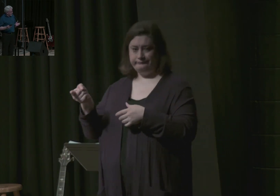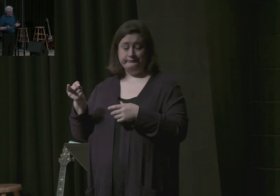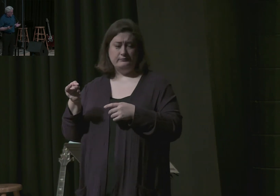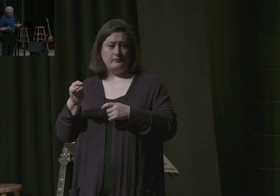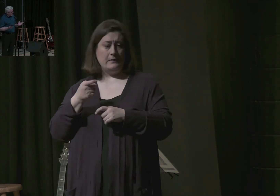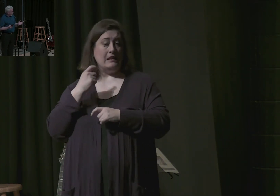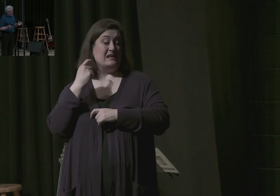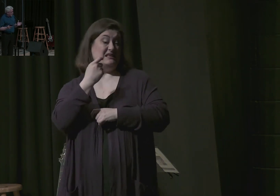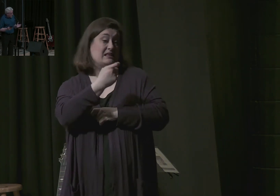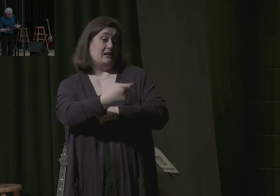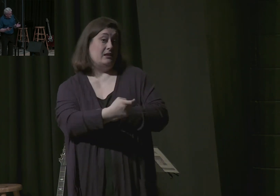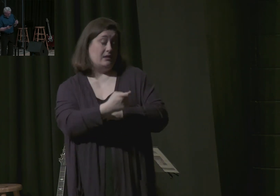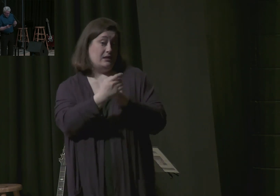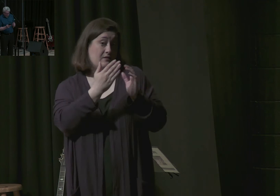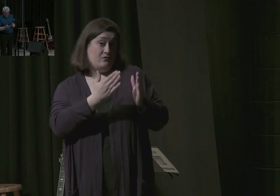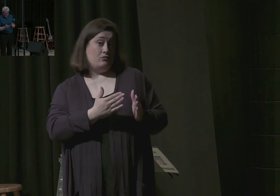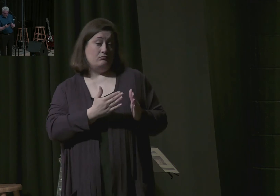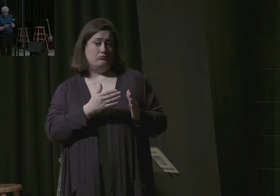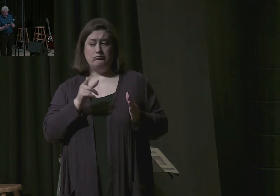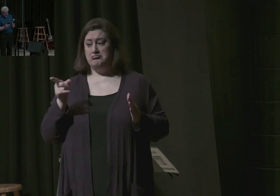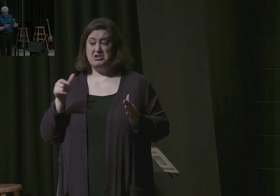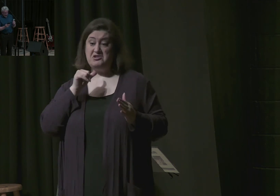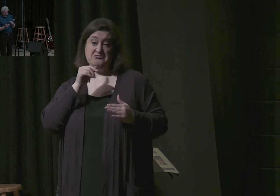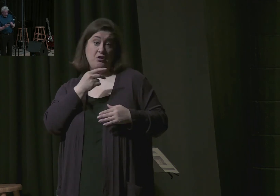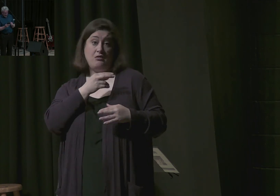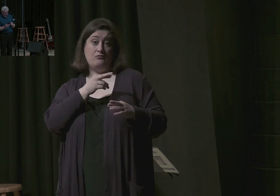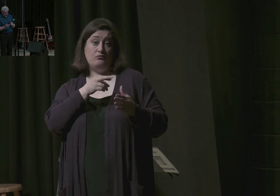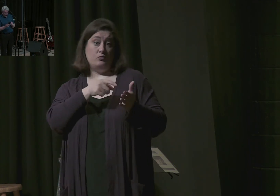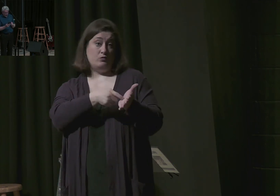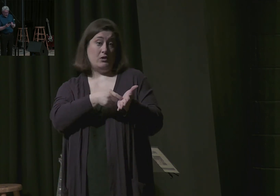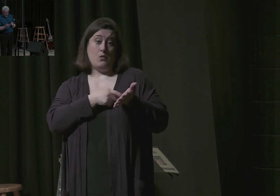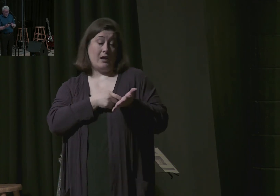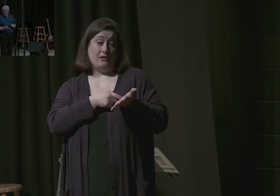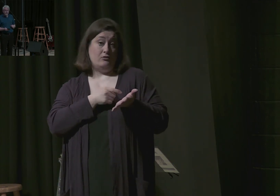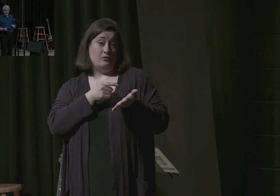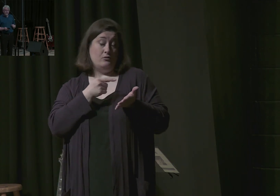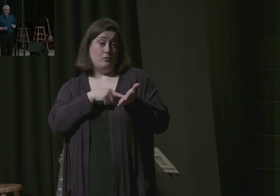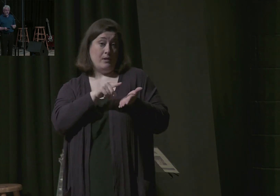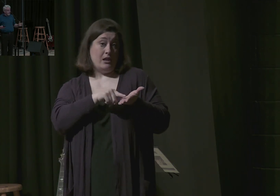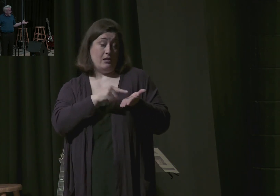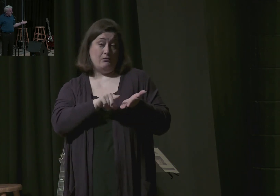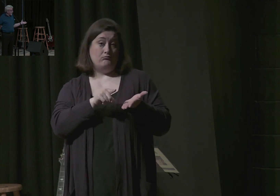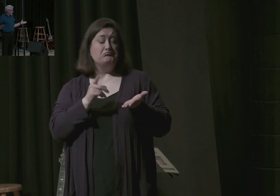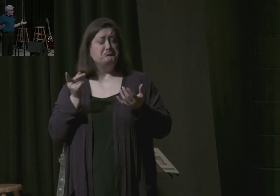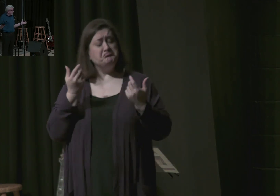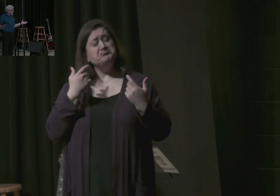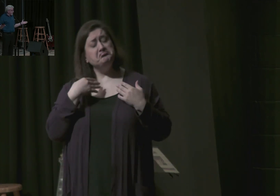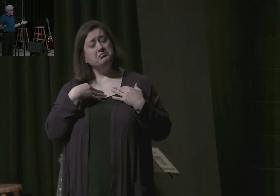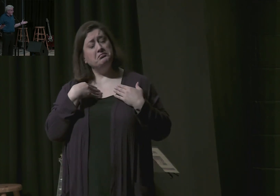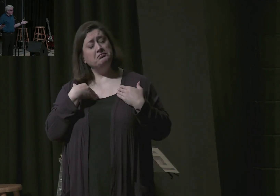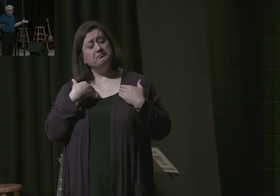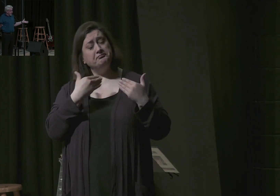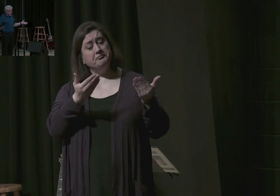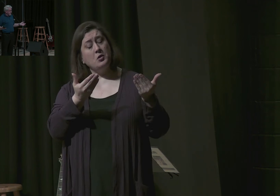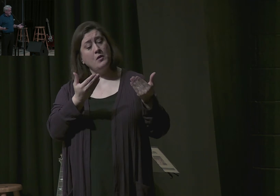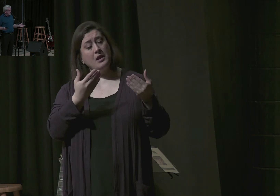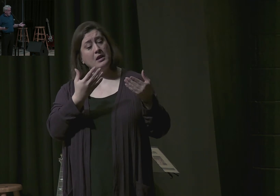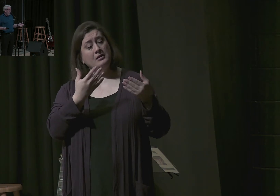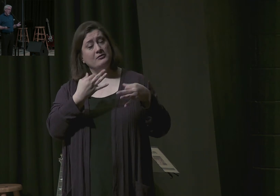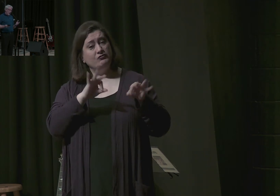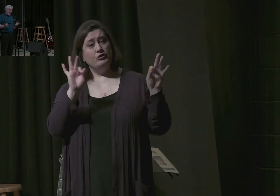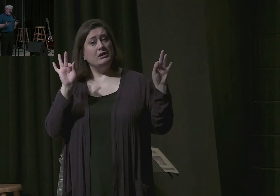the benefactor, the giver, is not bound to pay what is earned. But rather, he can